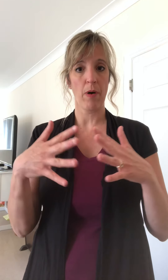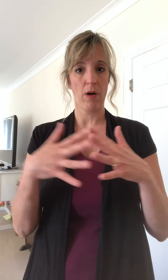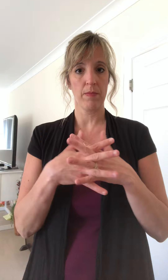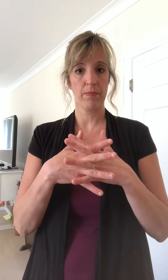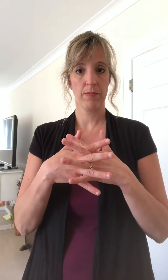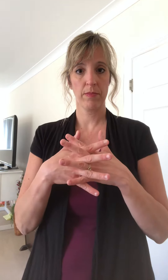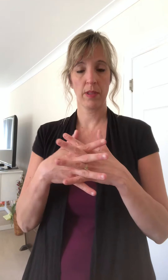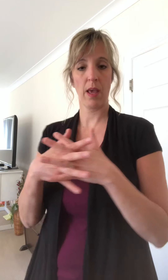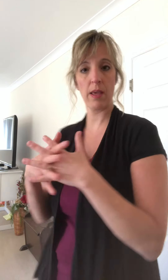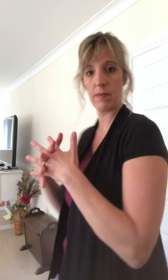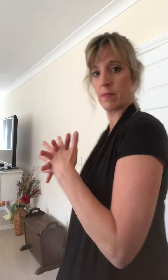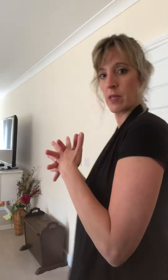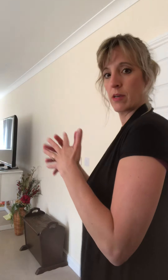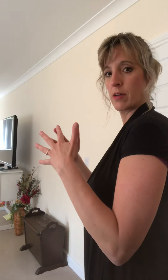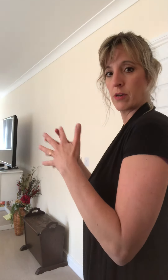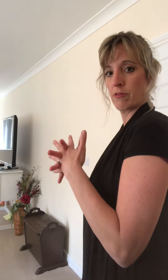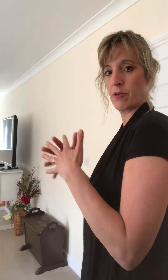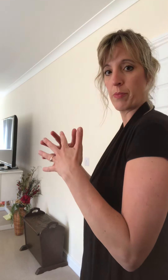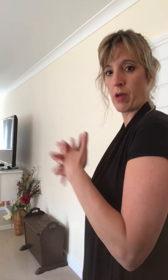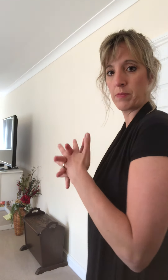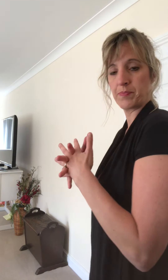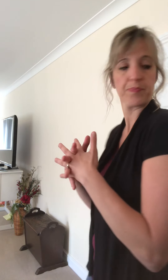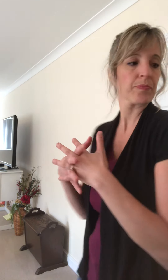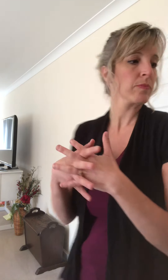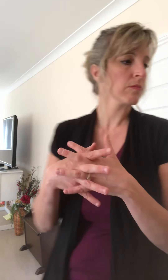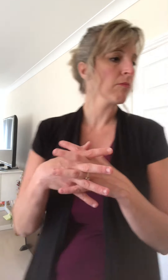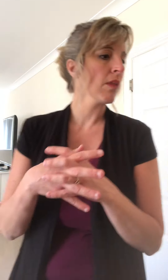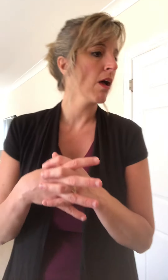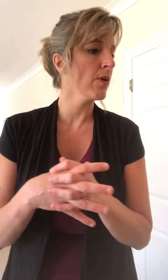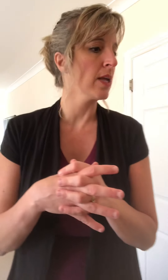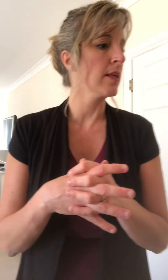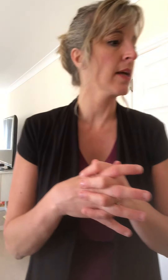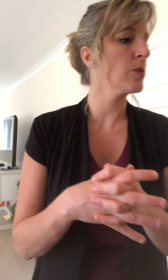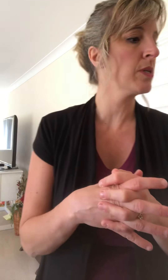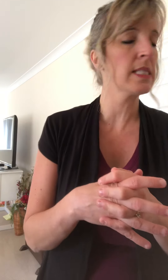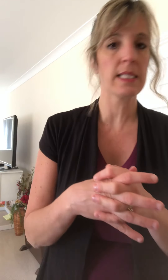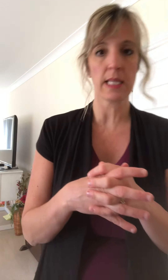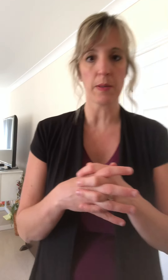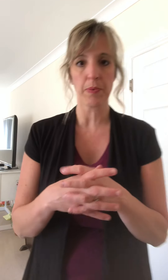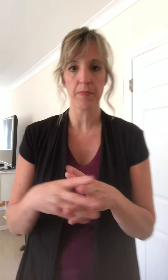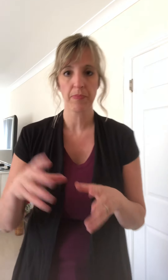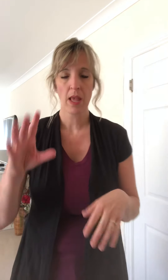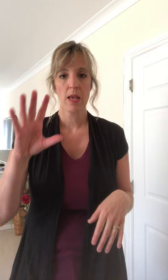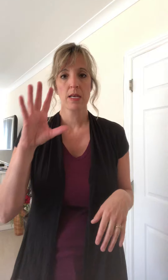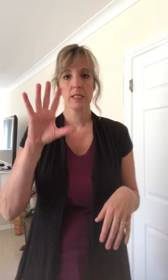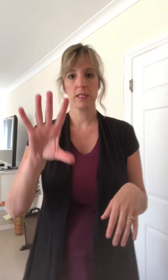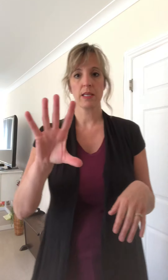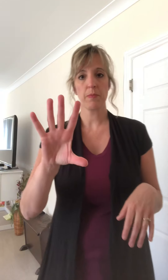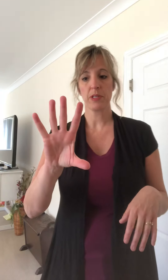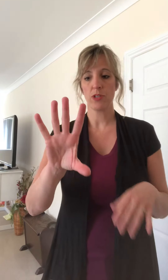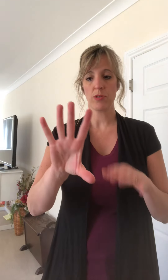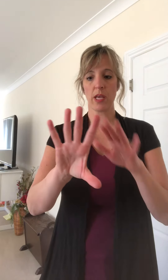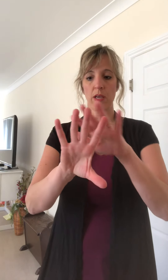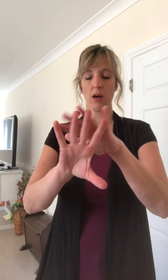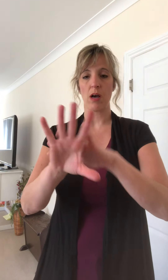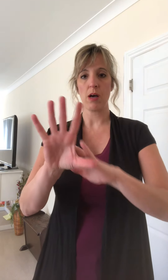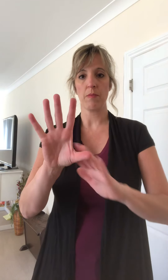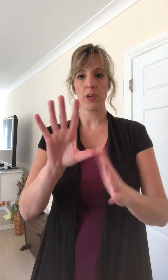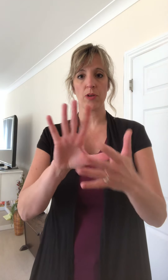football? Okay, football. All right, the next one is sleep. Sleep is you take